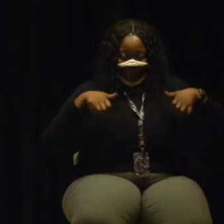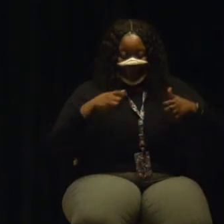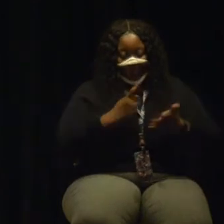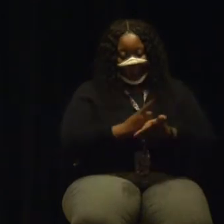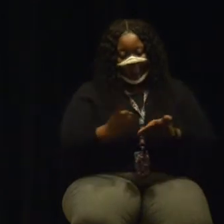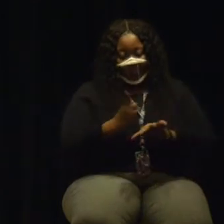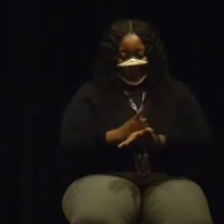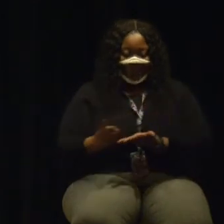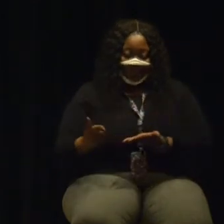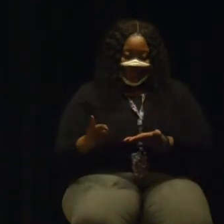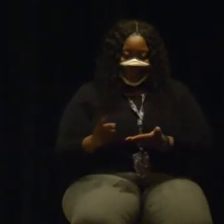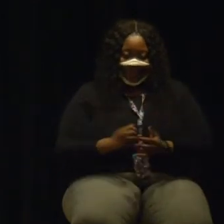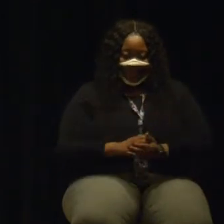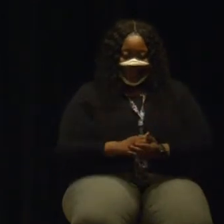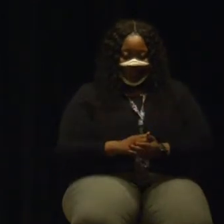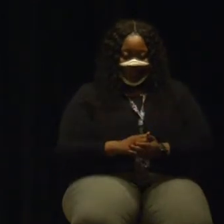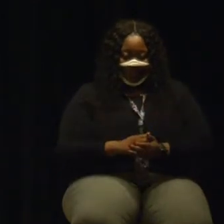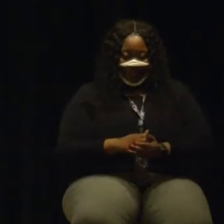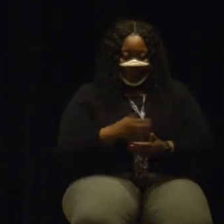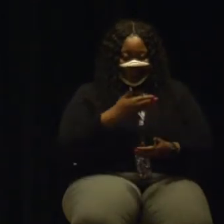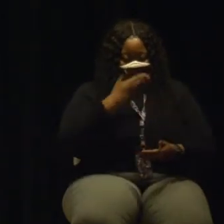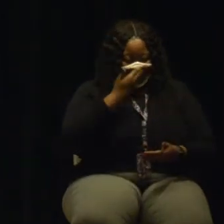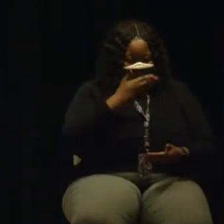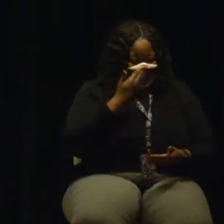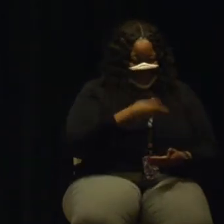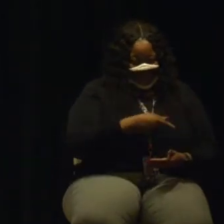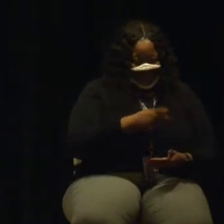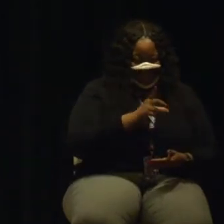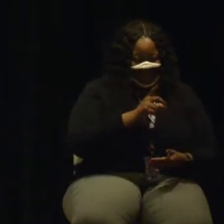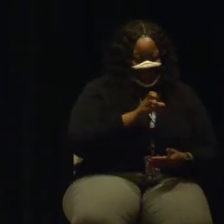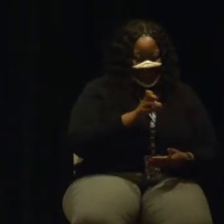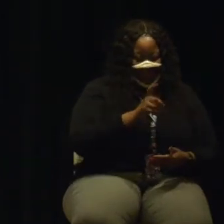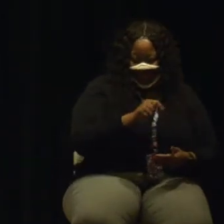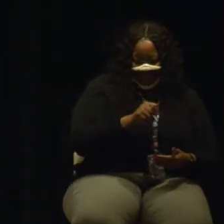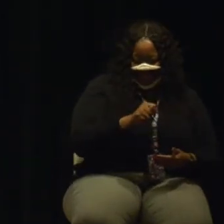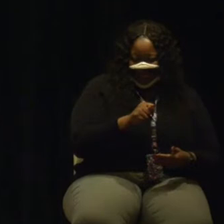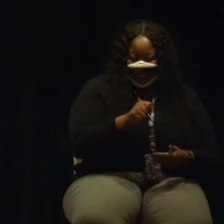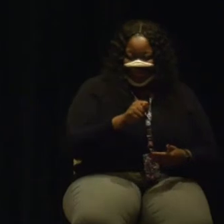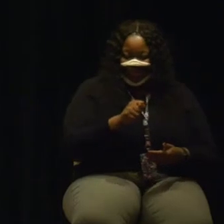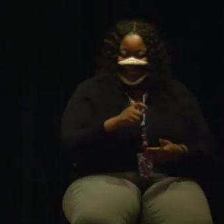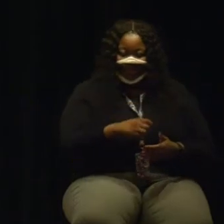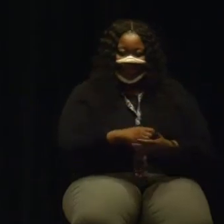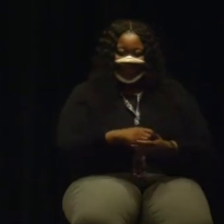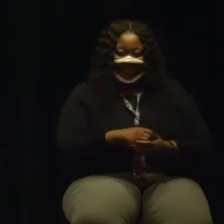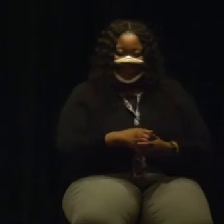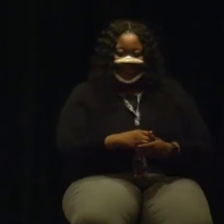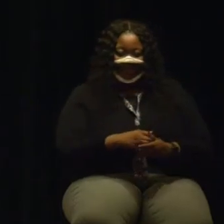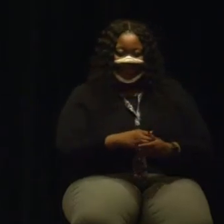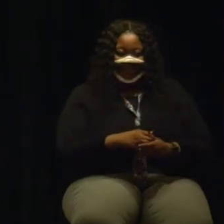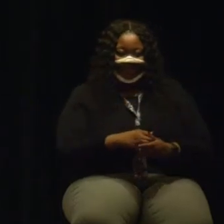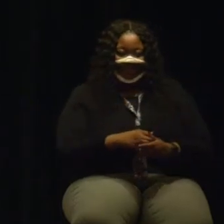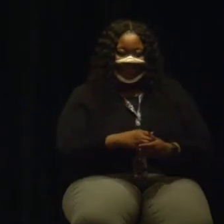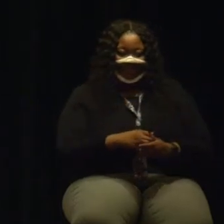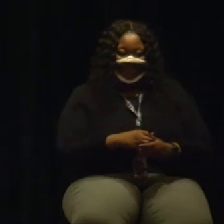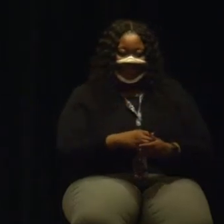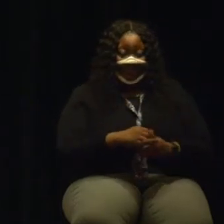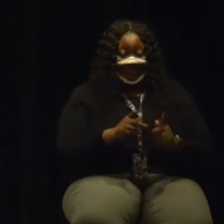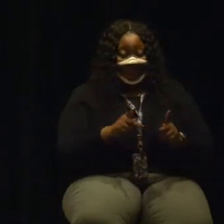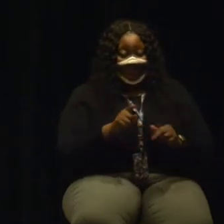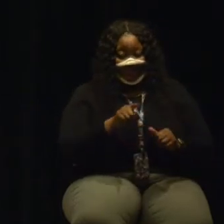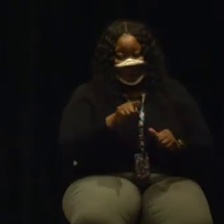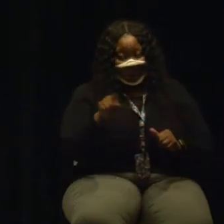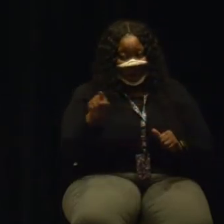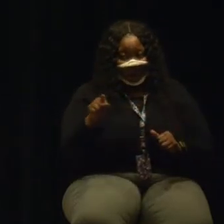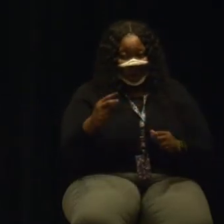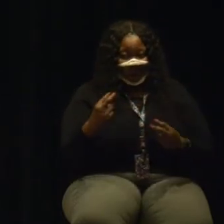The whole place smelled like dust, sweat, and new pine used to make bleachers. You could hear the hammers and saws still working as the spectators lined up, but